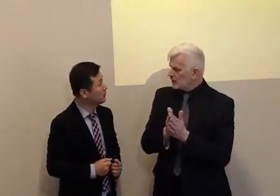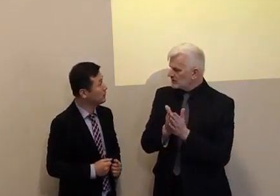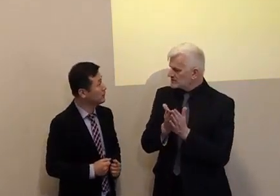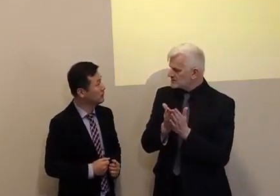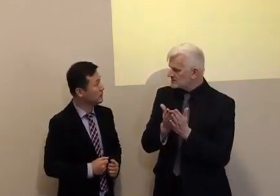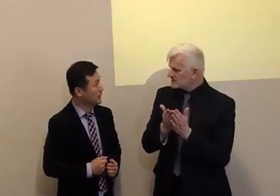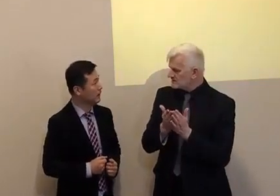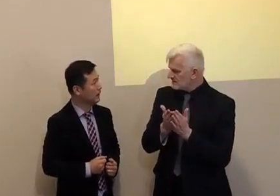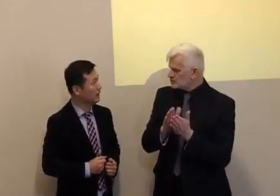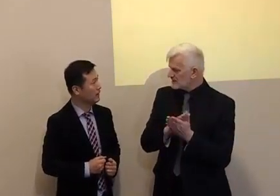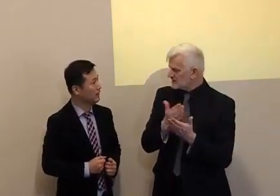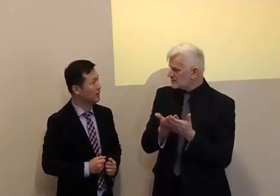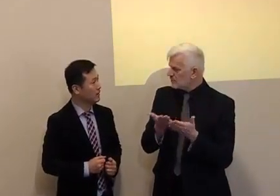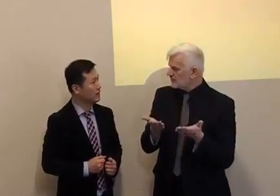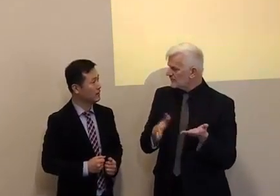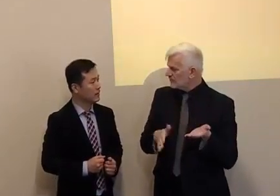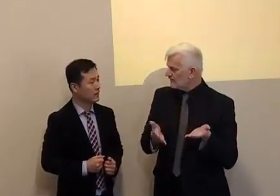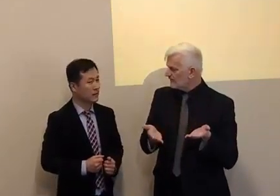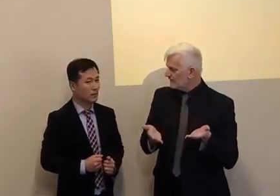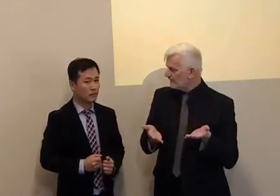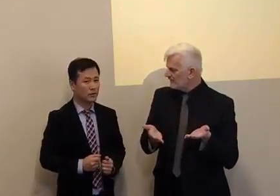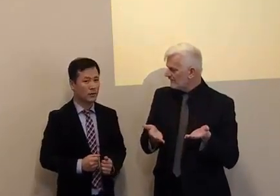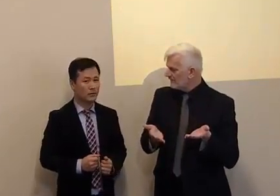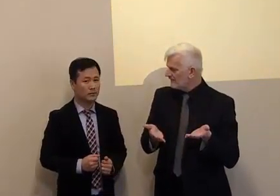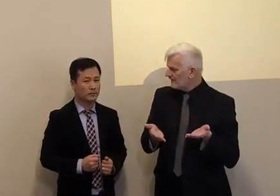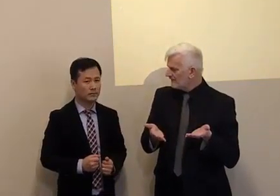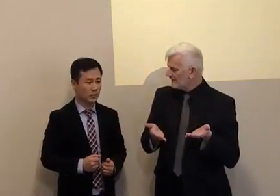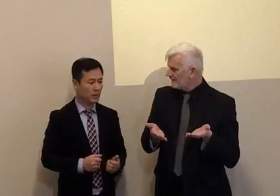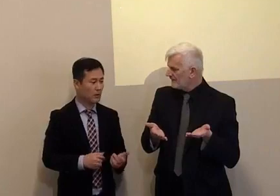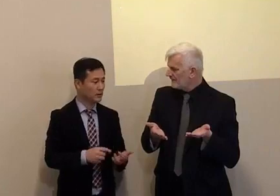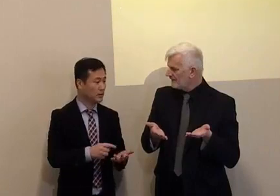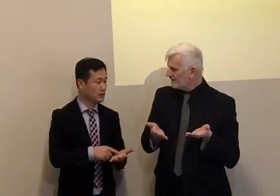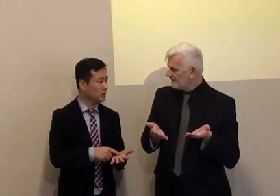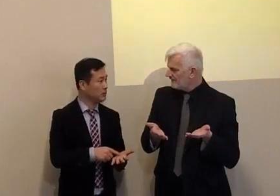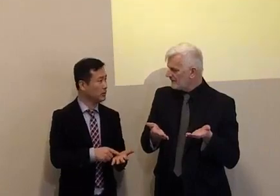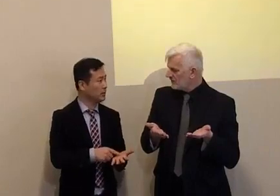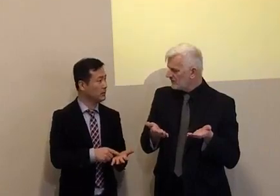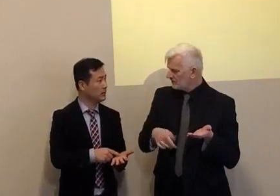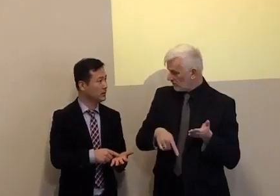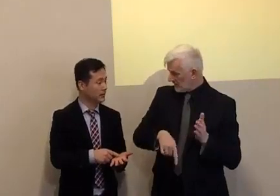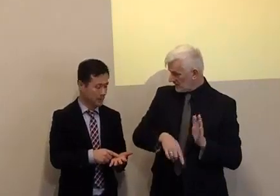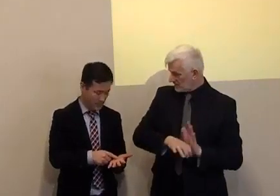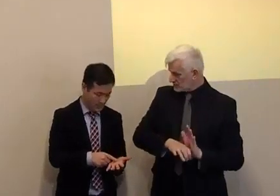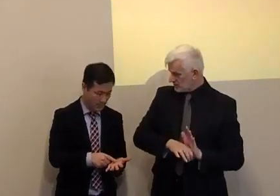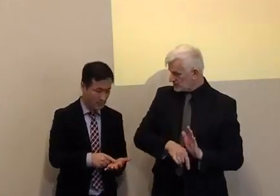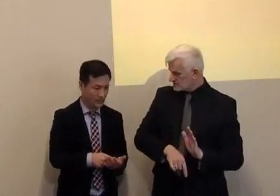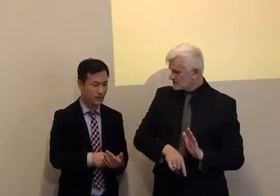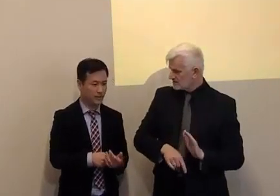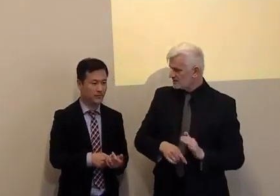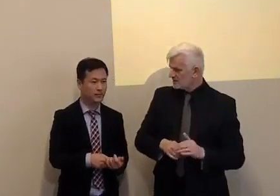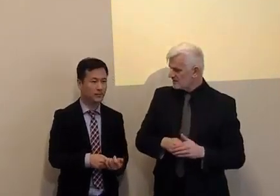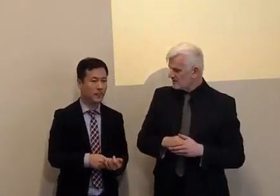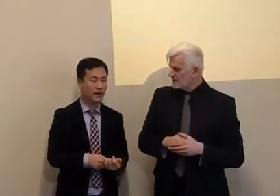booklets. Yeah. You translated, where are they from? I think Master's some booklet. From here? Yeah.